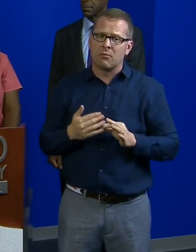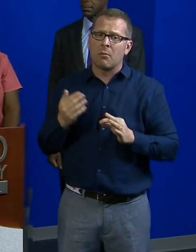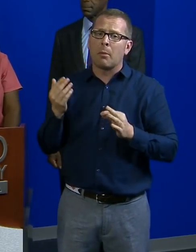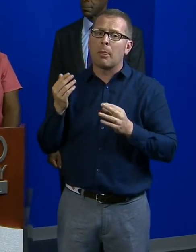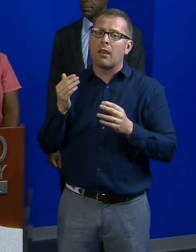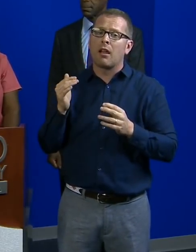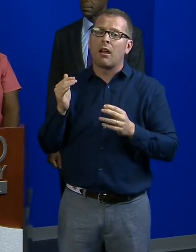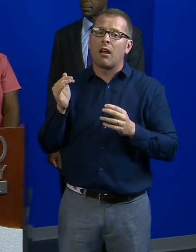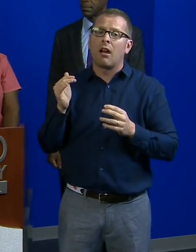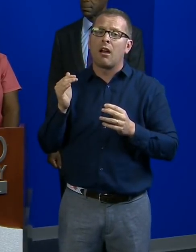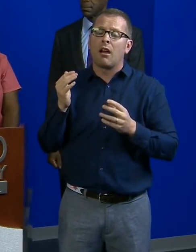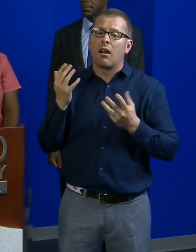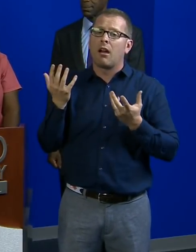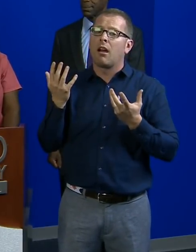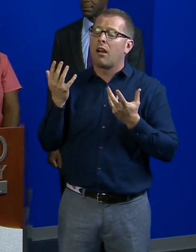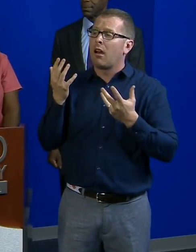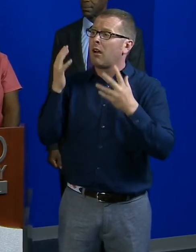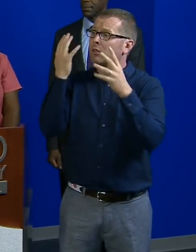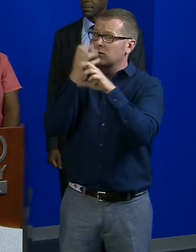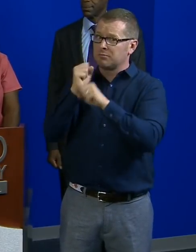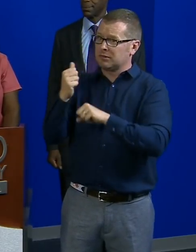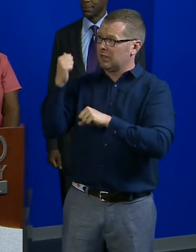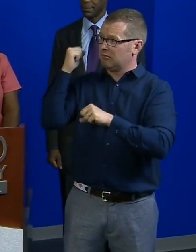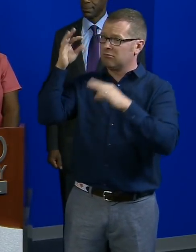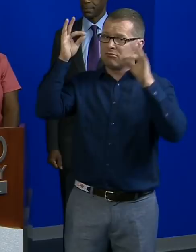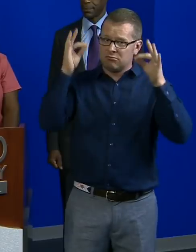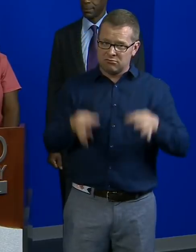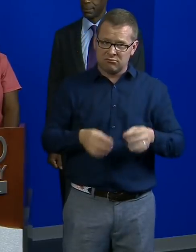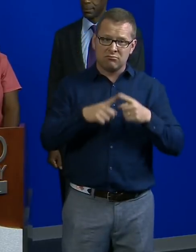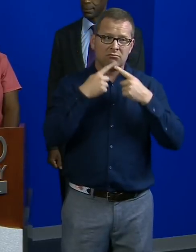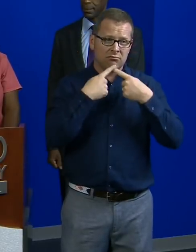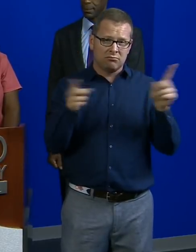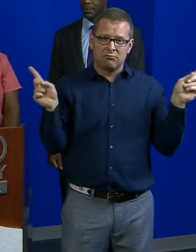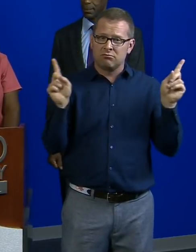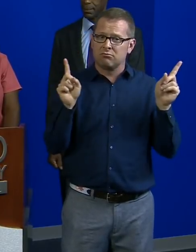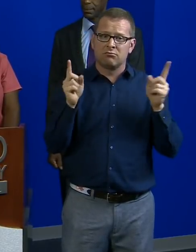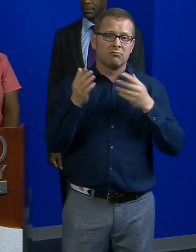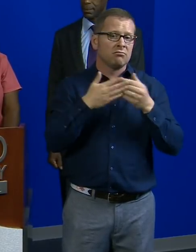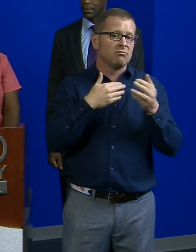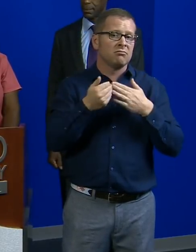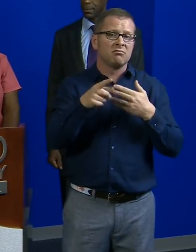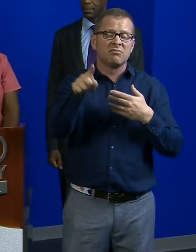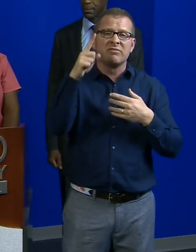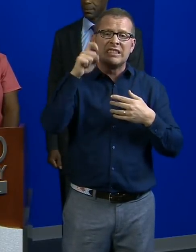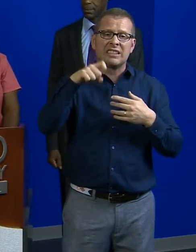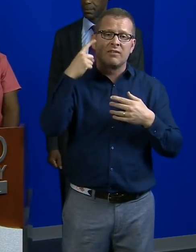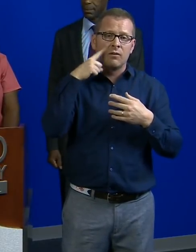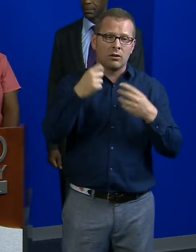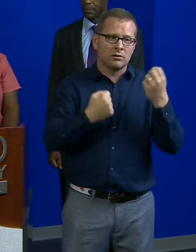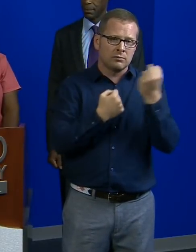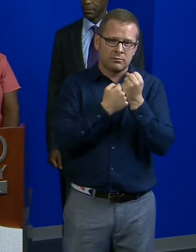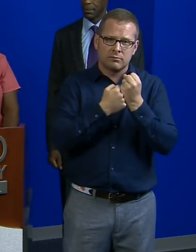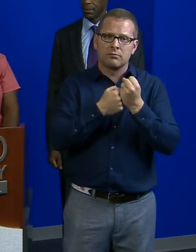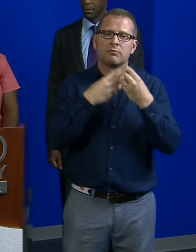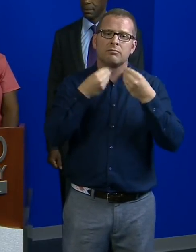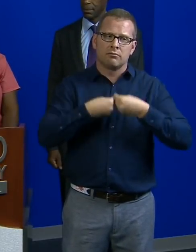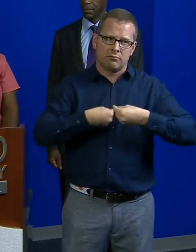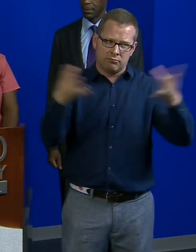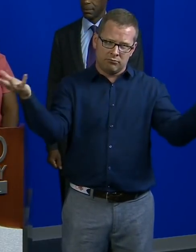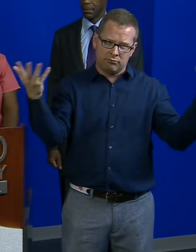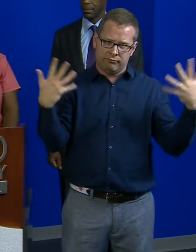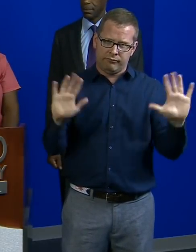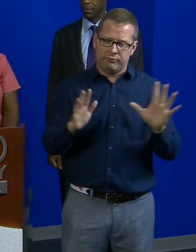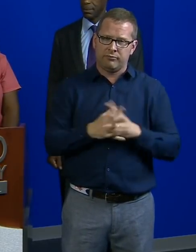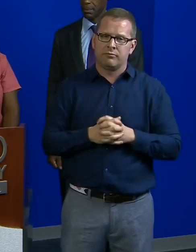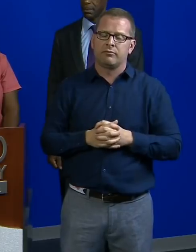of yesterday late evening. So we have all the resources, both state and federal resources, available to us to support